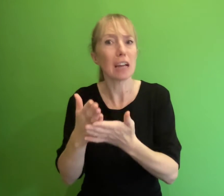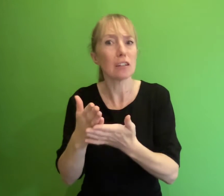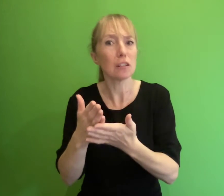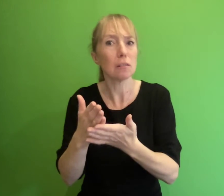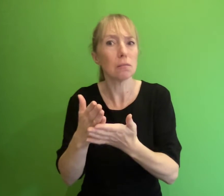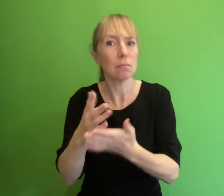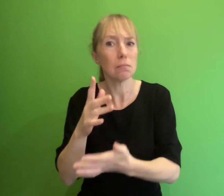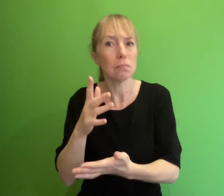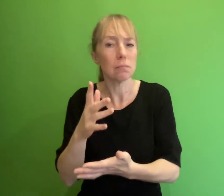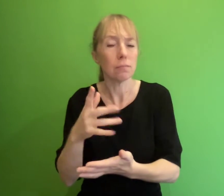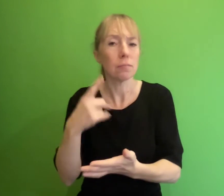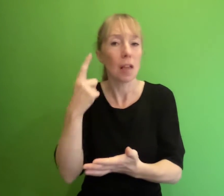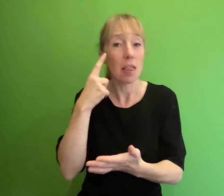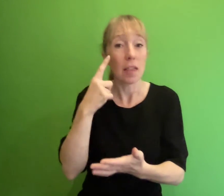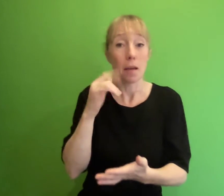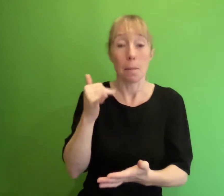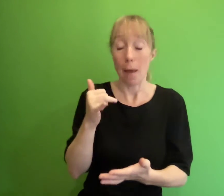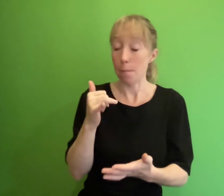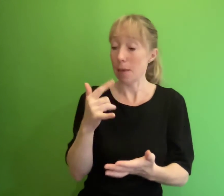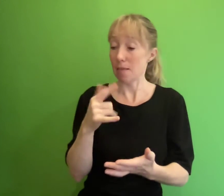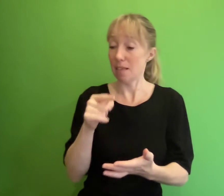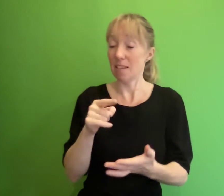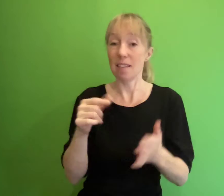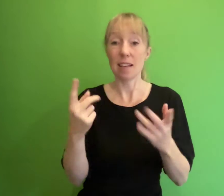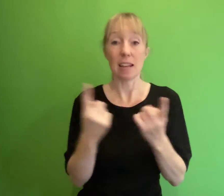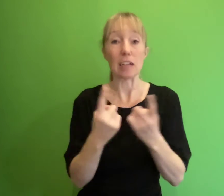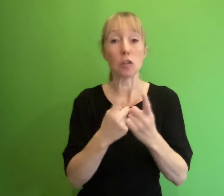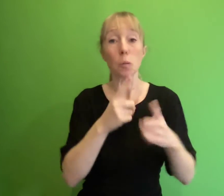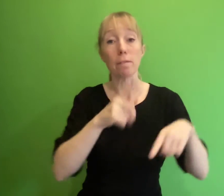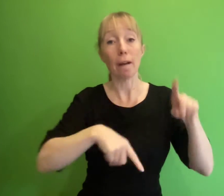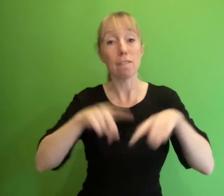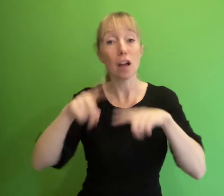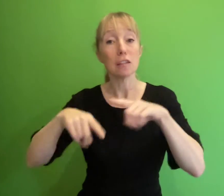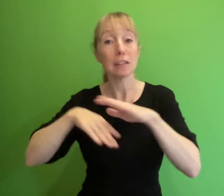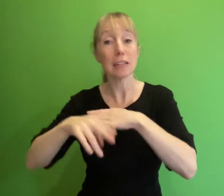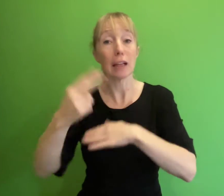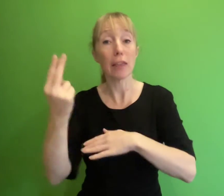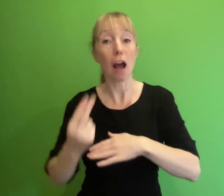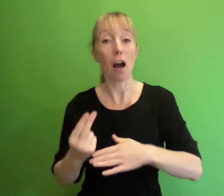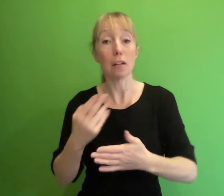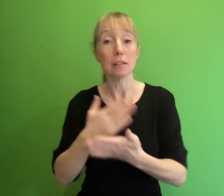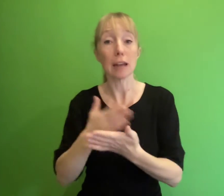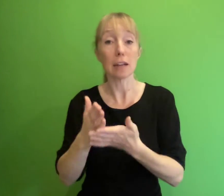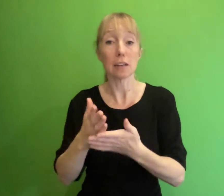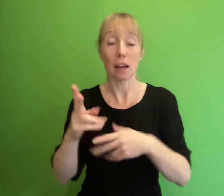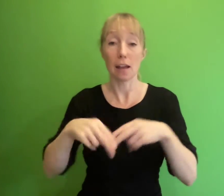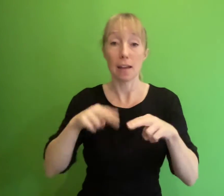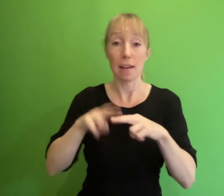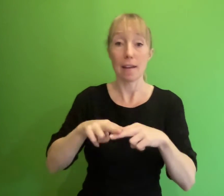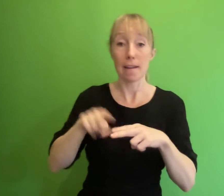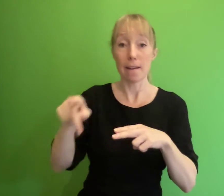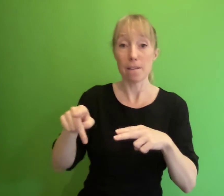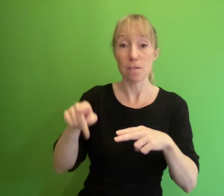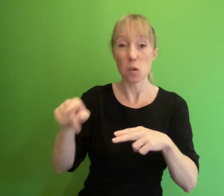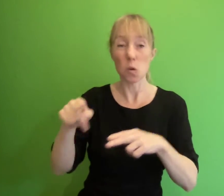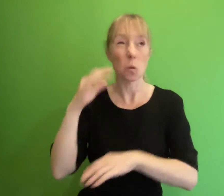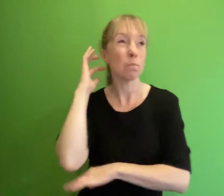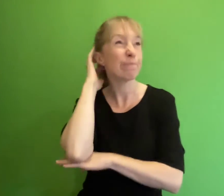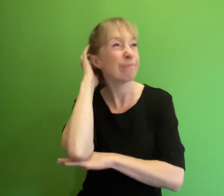down to an issue of diversity in the arts sector, because if you're having it as an organisation to rack your brain on how to be more